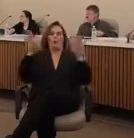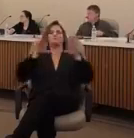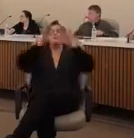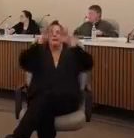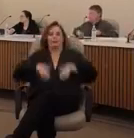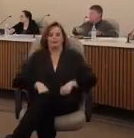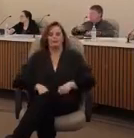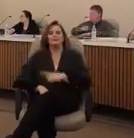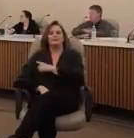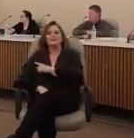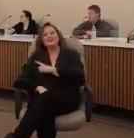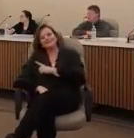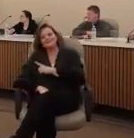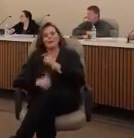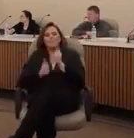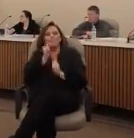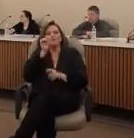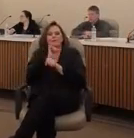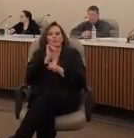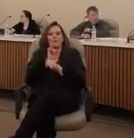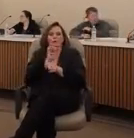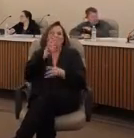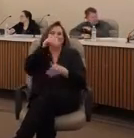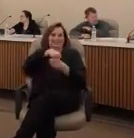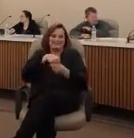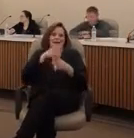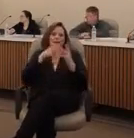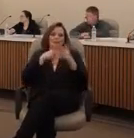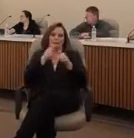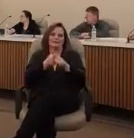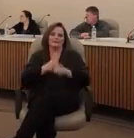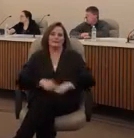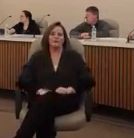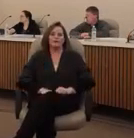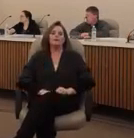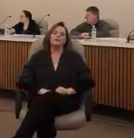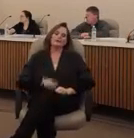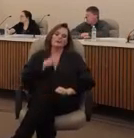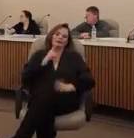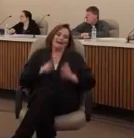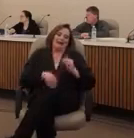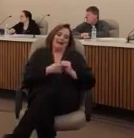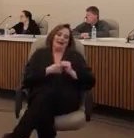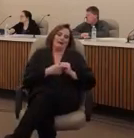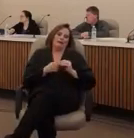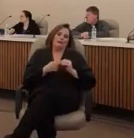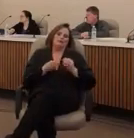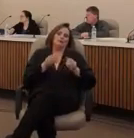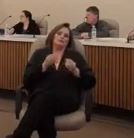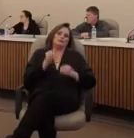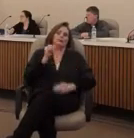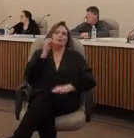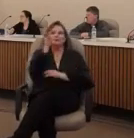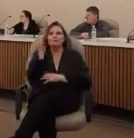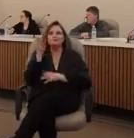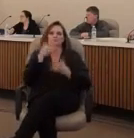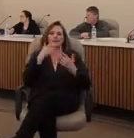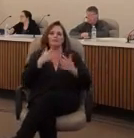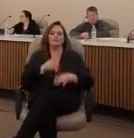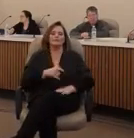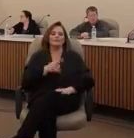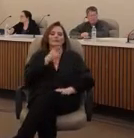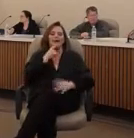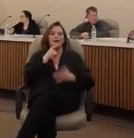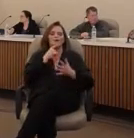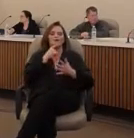building. an interior renovation. Most of the work is interior. They They have will to be rip- restriping and adding some landscaping, but they're not, demolishing the